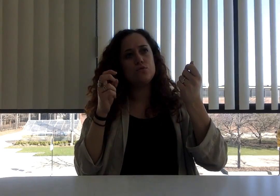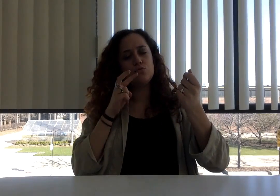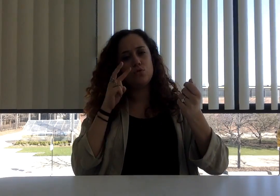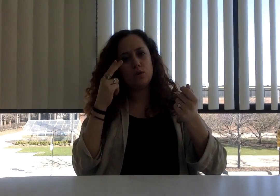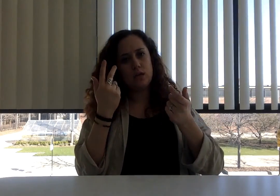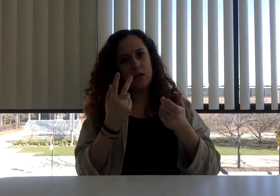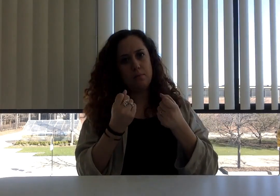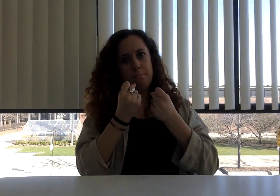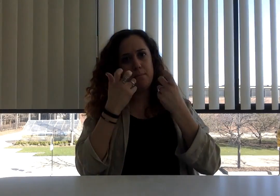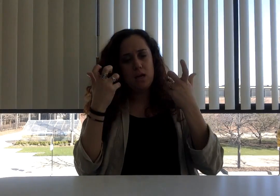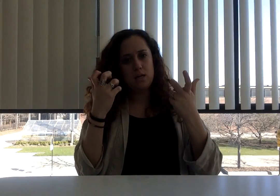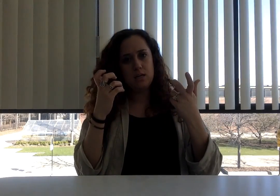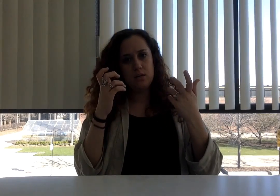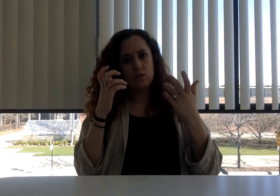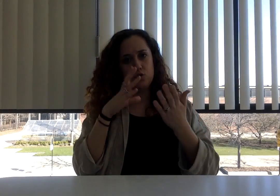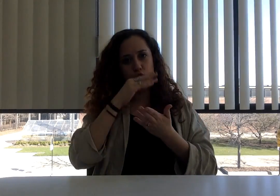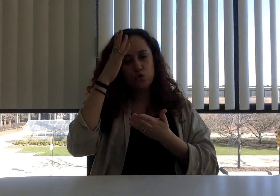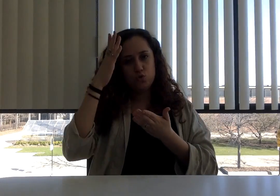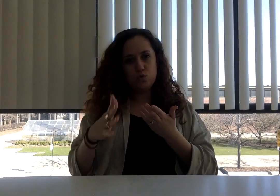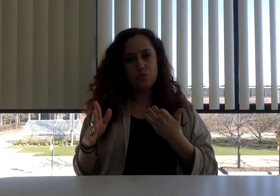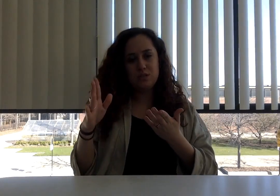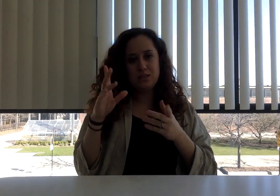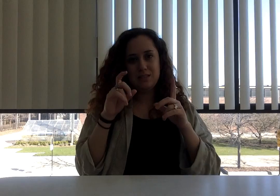pencil and 3 pencils erasers.